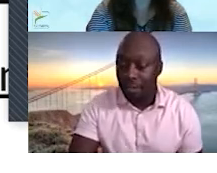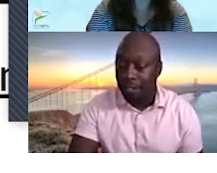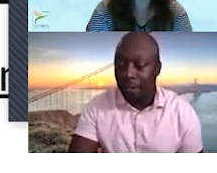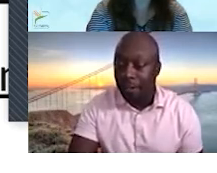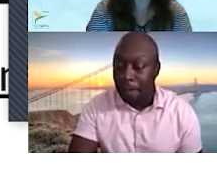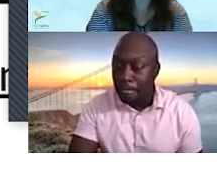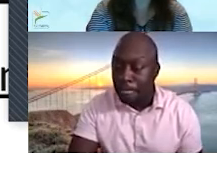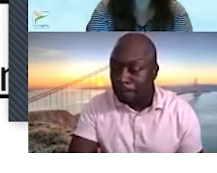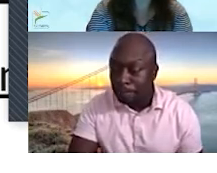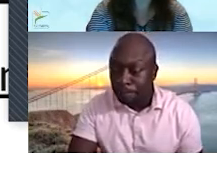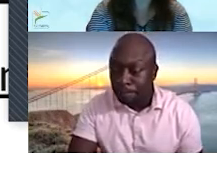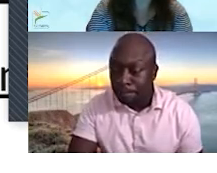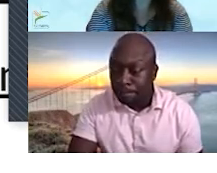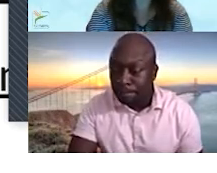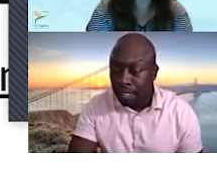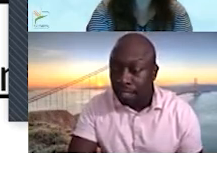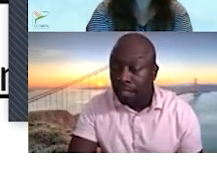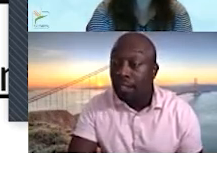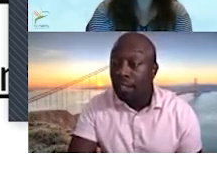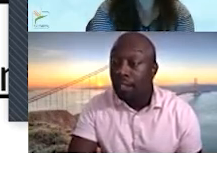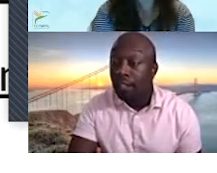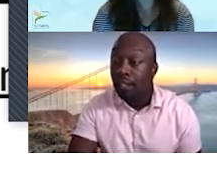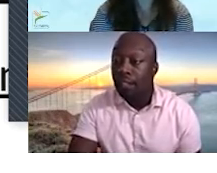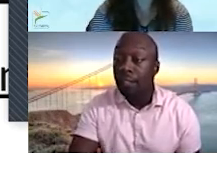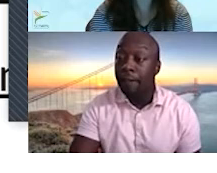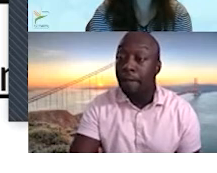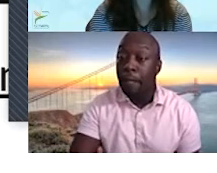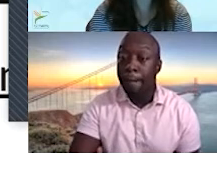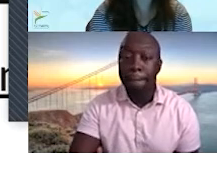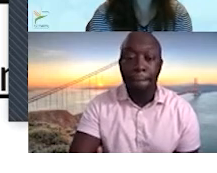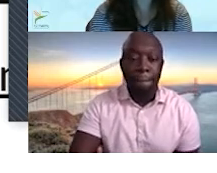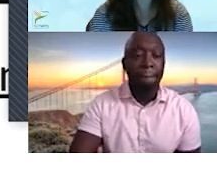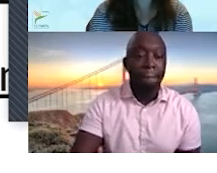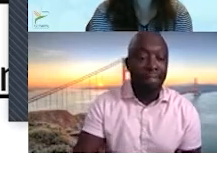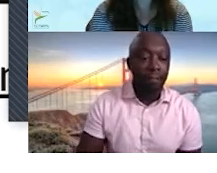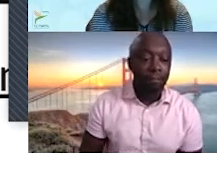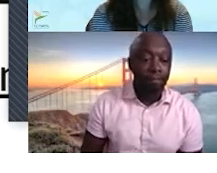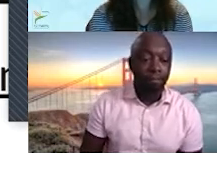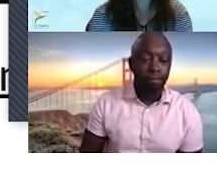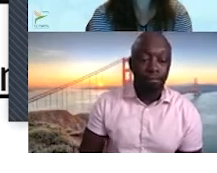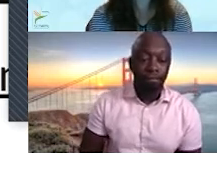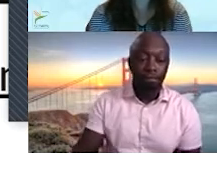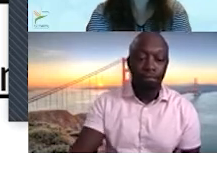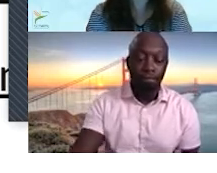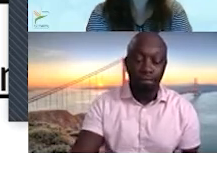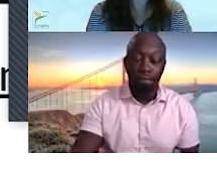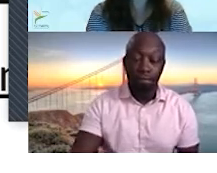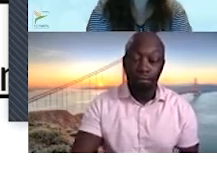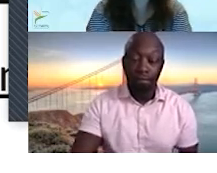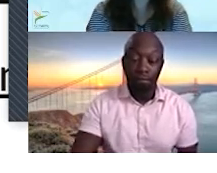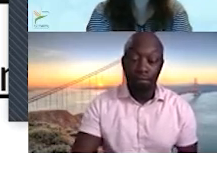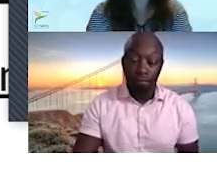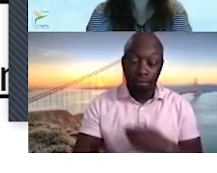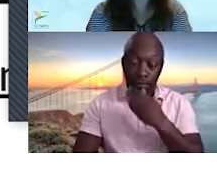what's going on. As far as the third languages, for the families that are bilingual